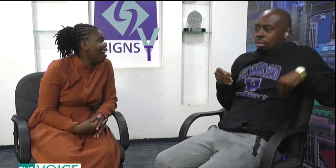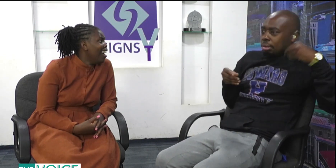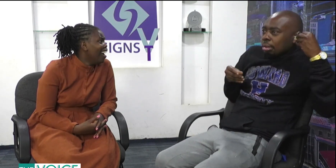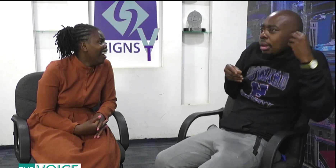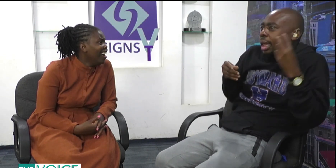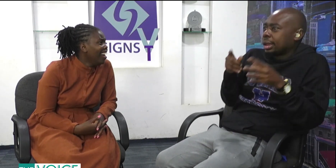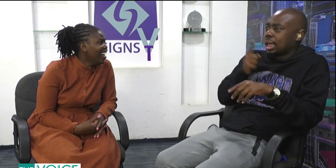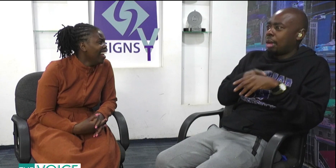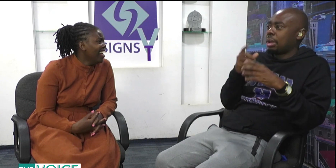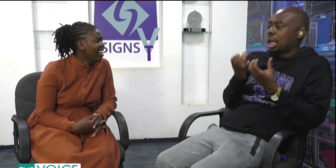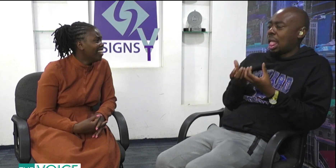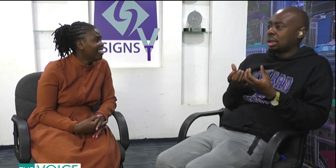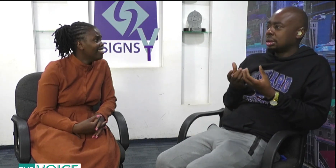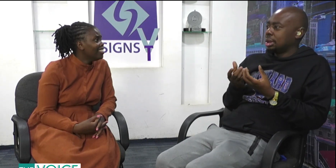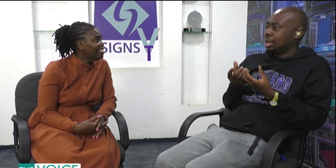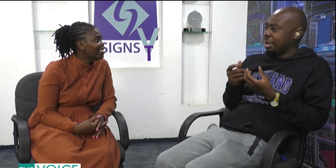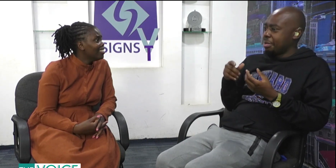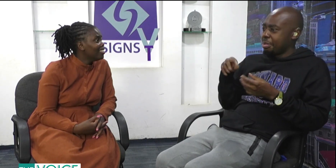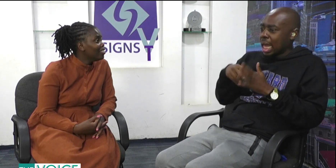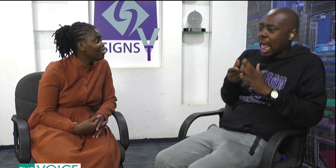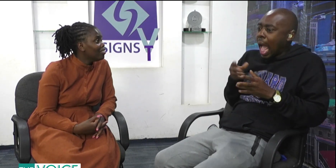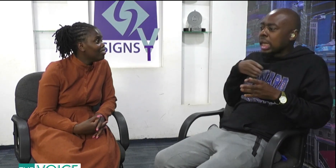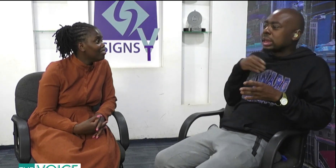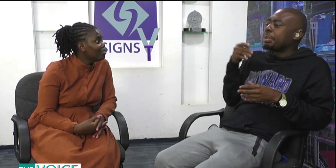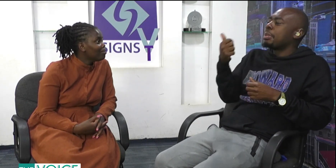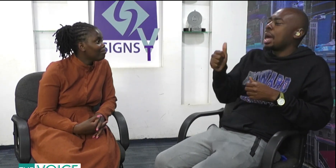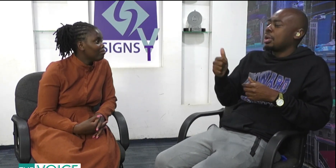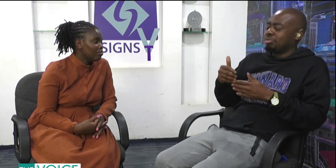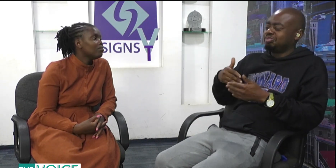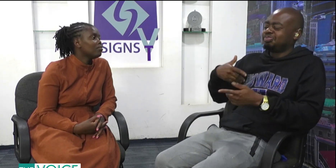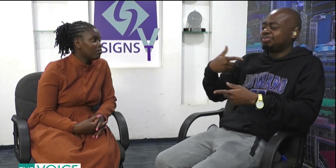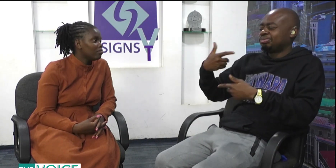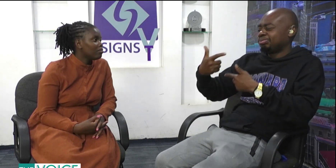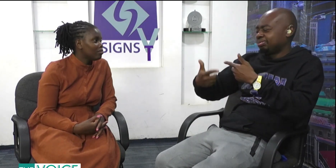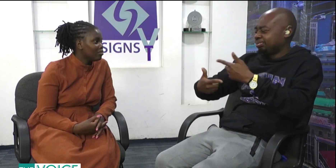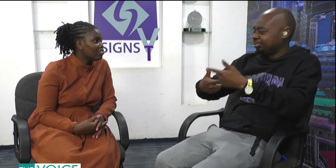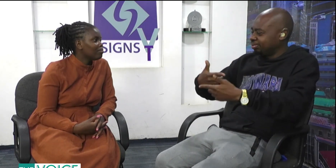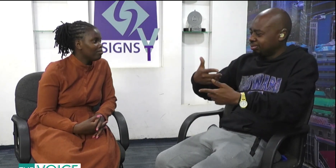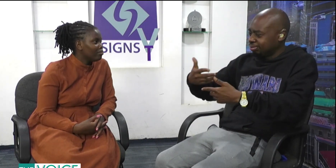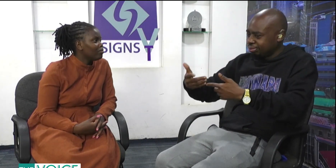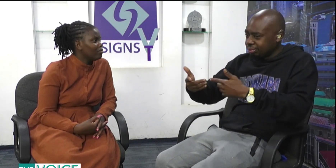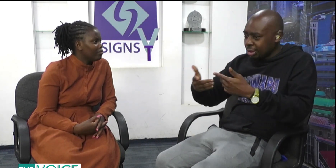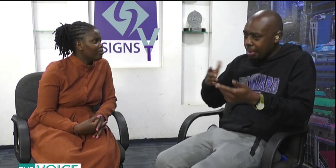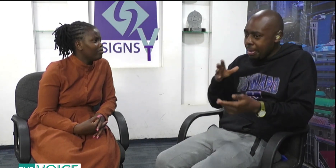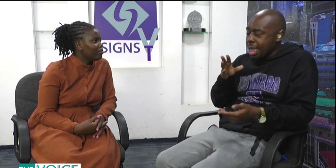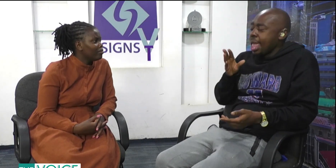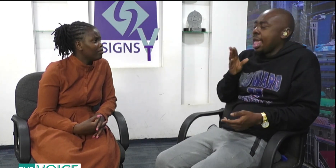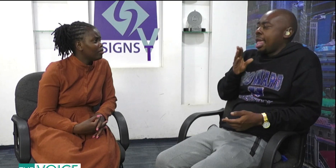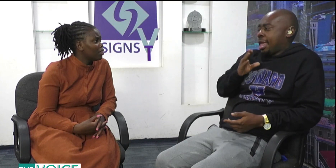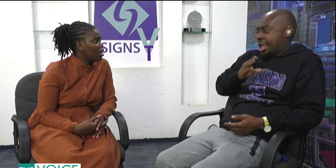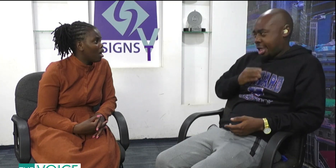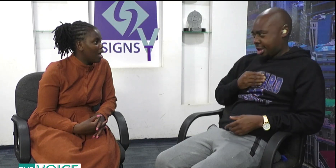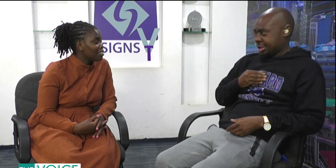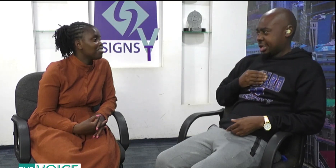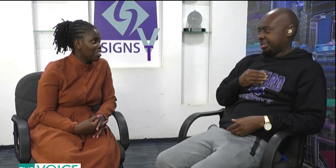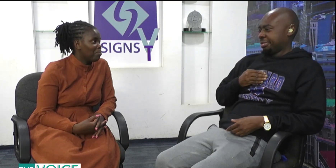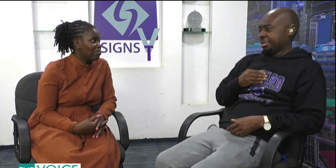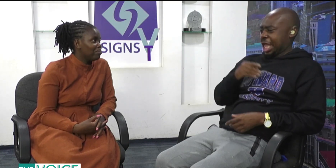time when I went out to play with my fellow kids, I could take off my hearing aid and hide it in the pocket.